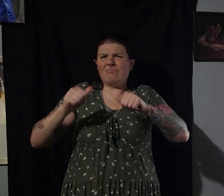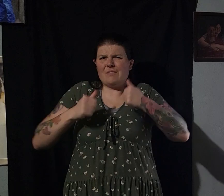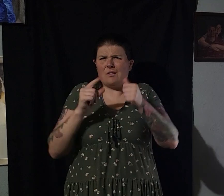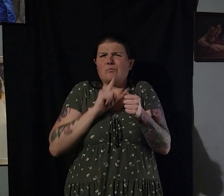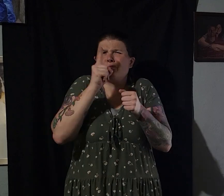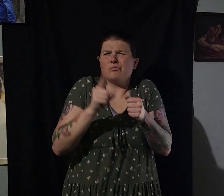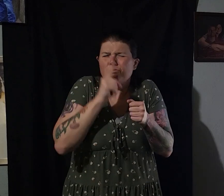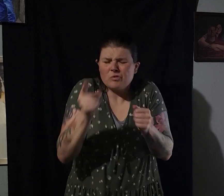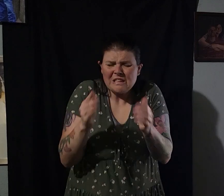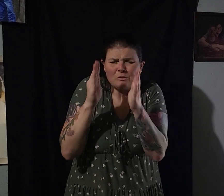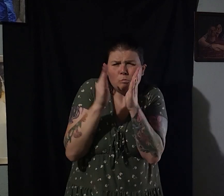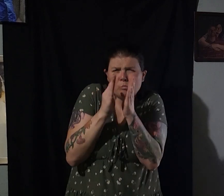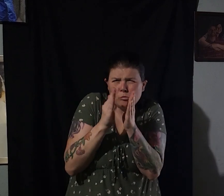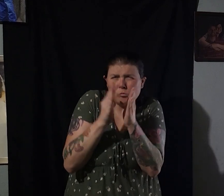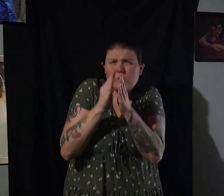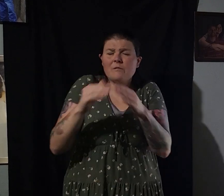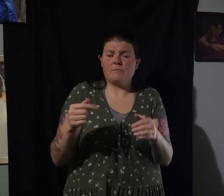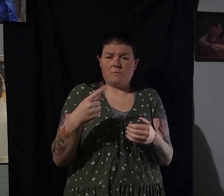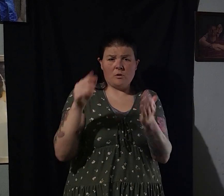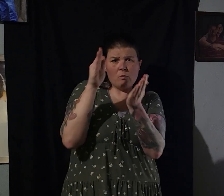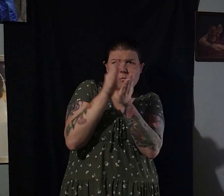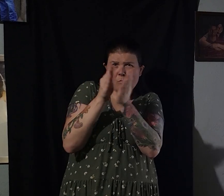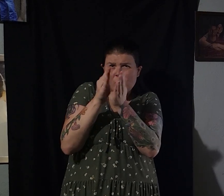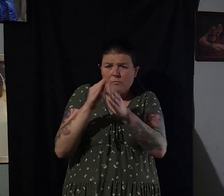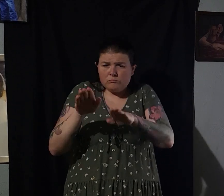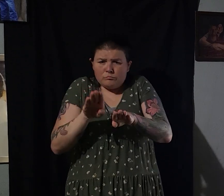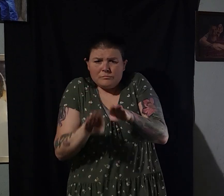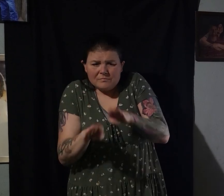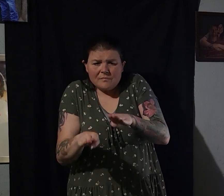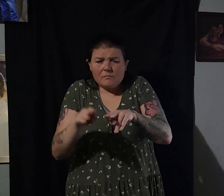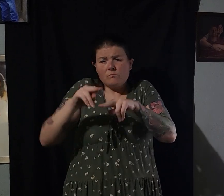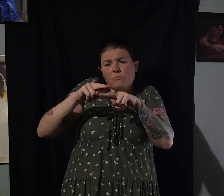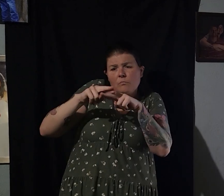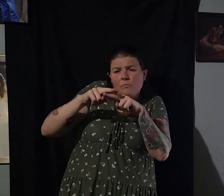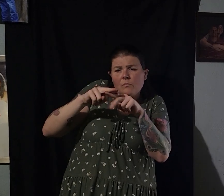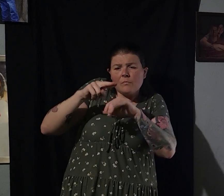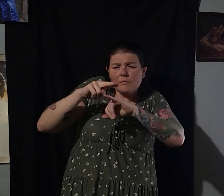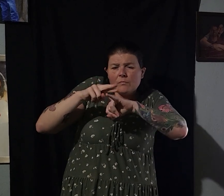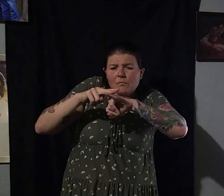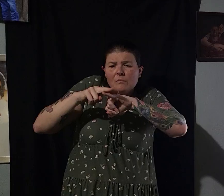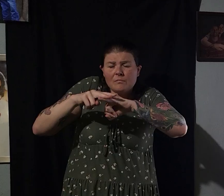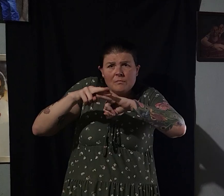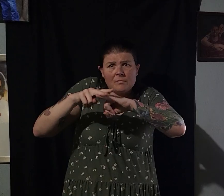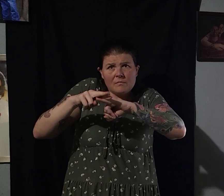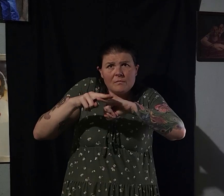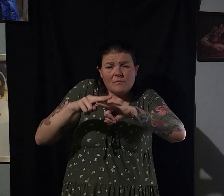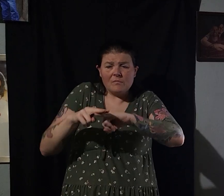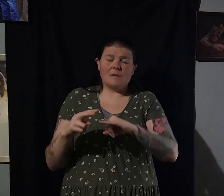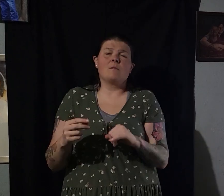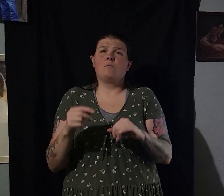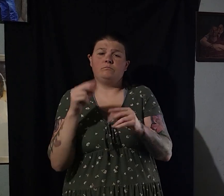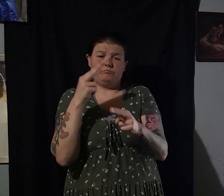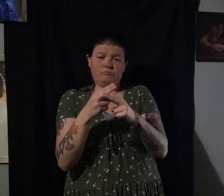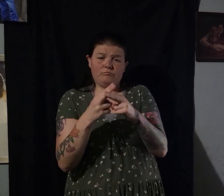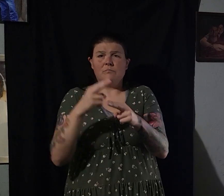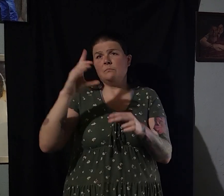small though. The smallest one could balance happily on your little finger. It's called the